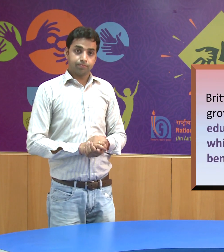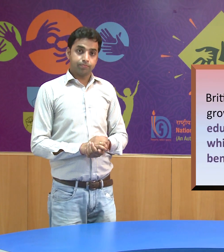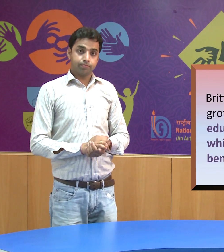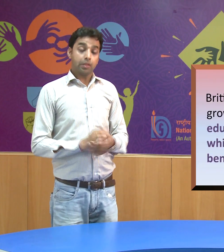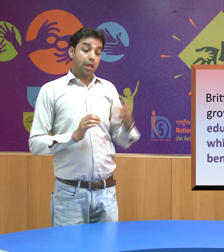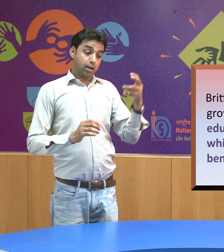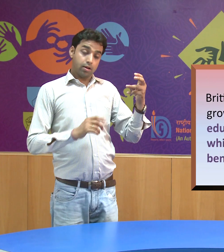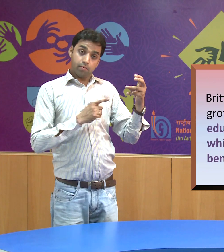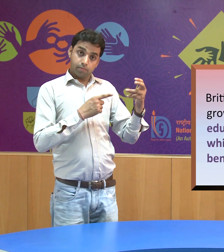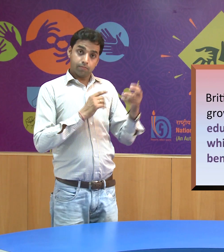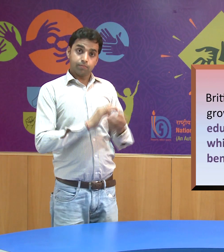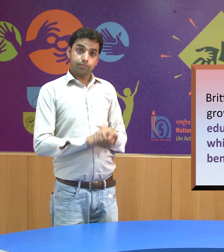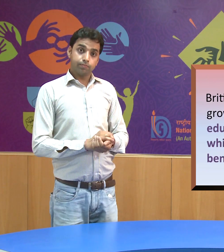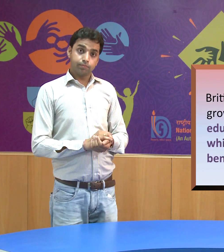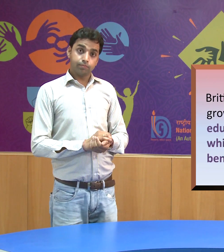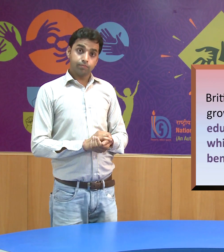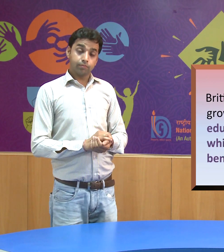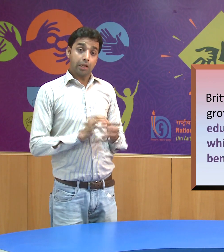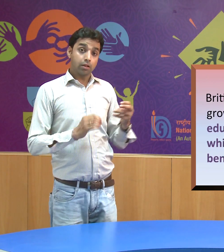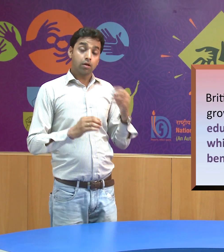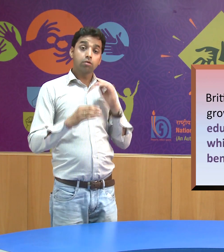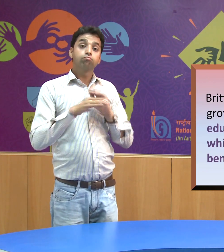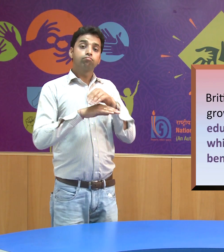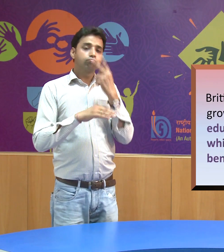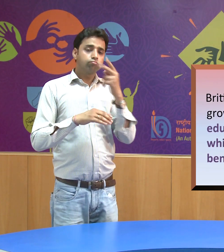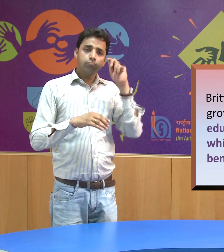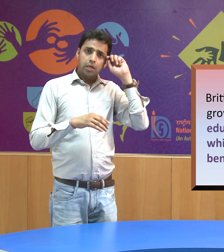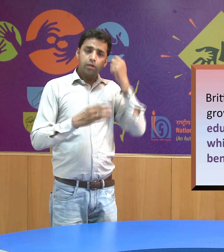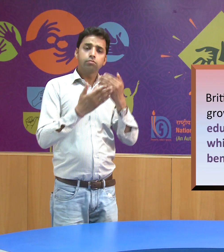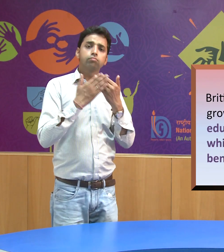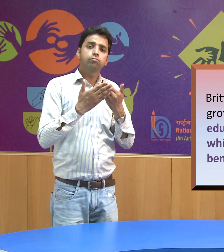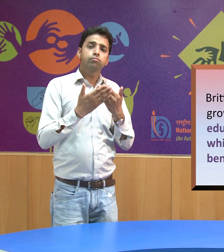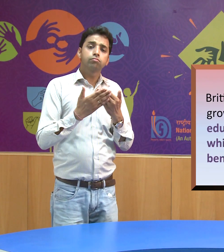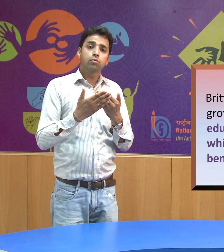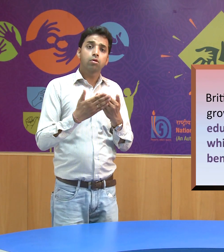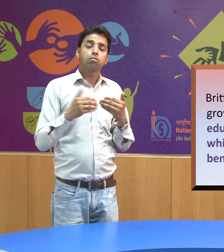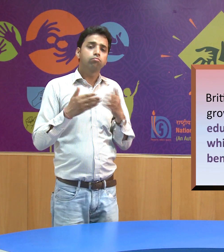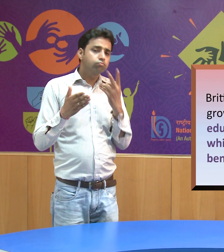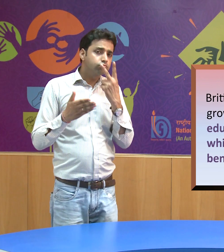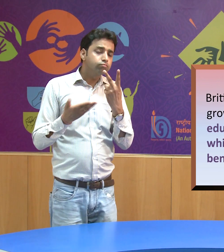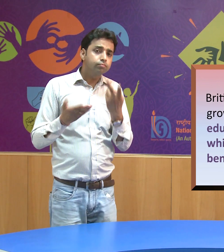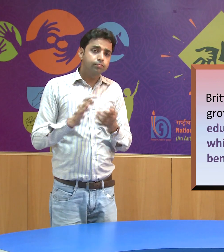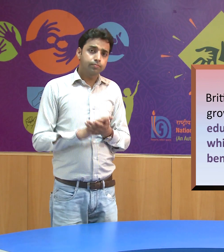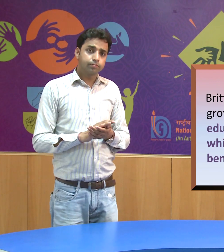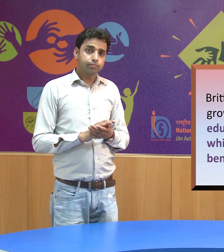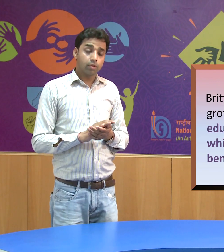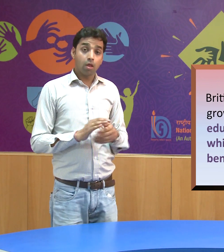Number 3, the third impact of English education was that while the British